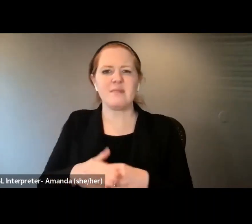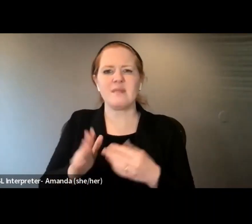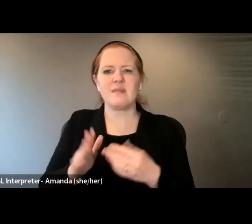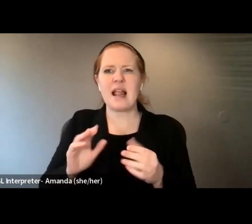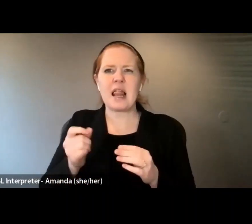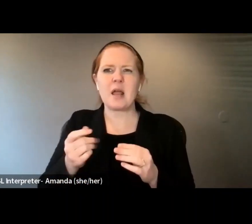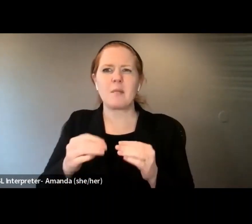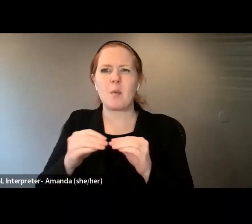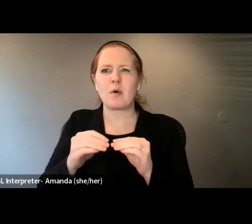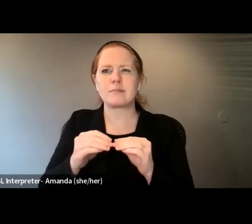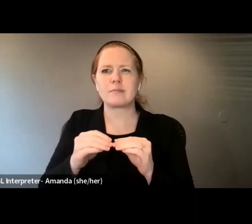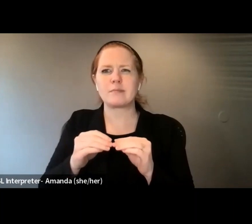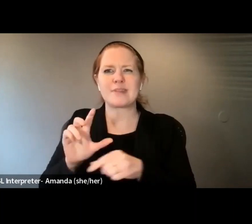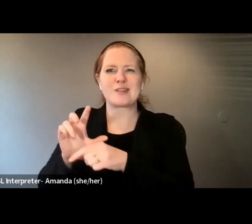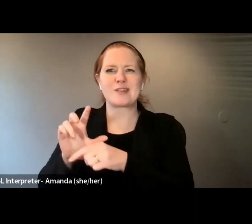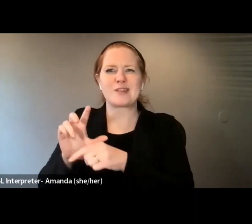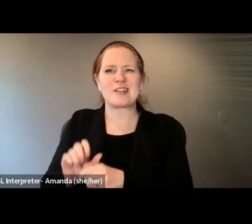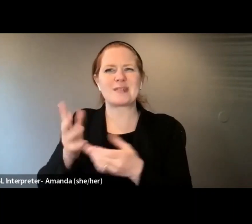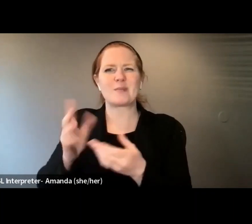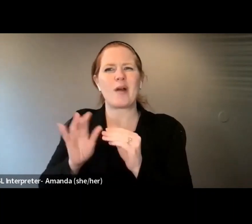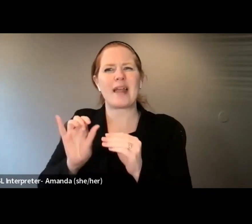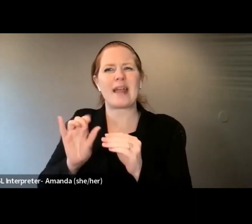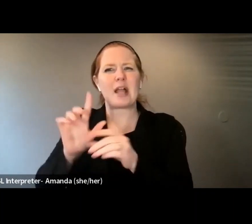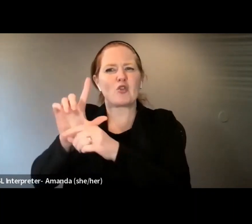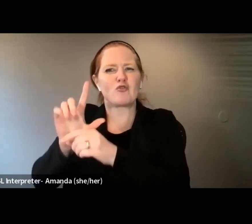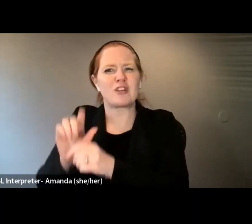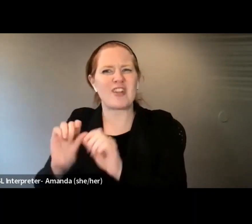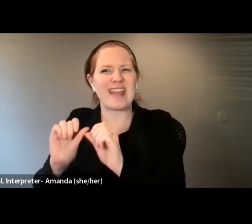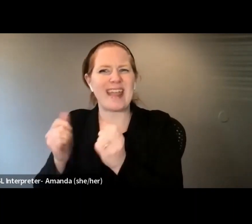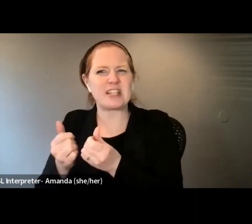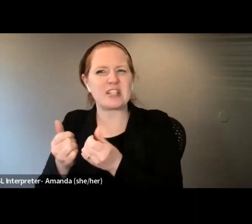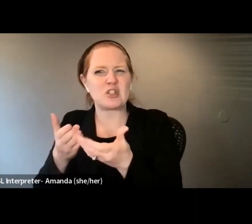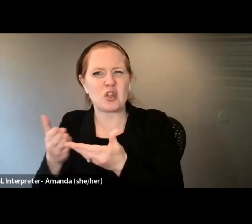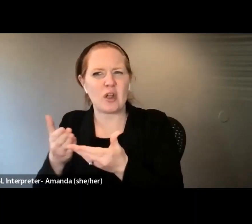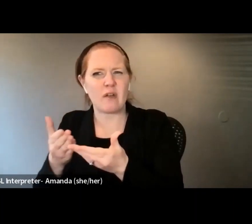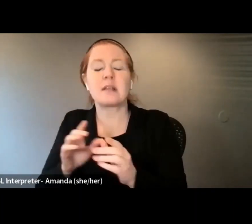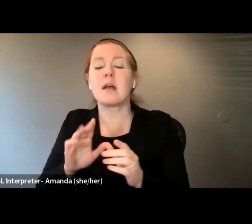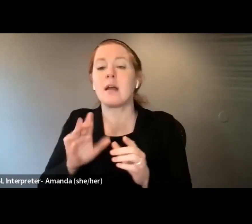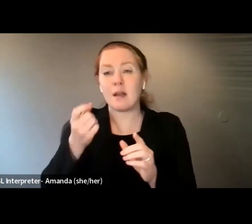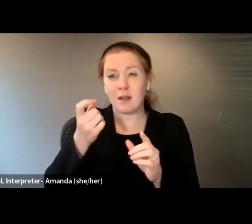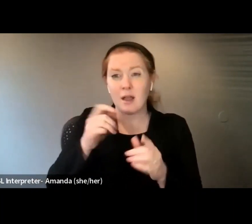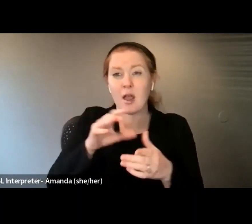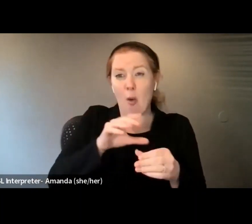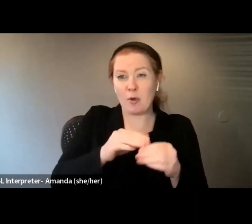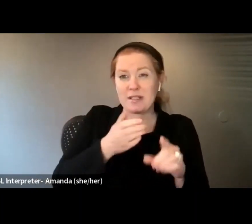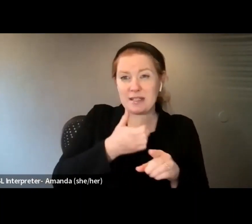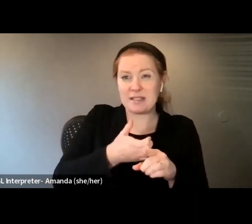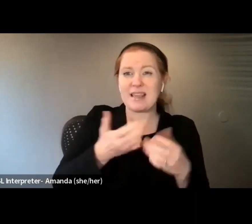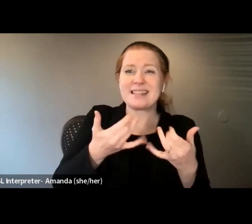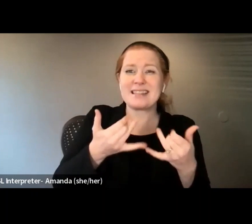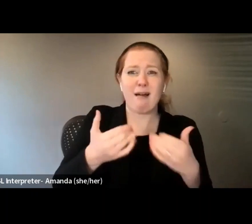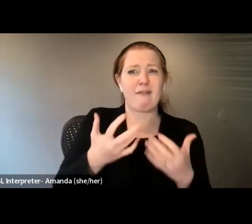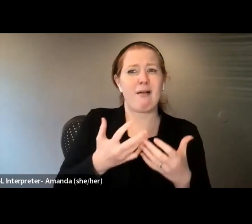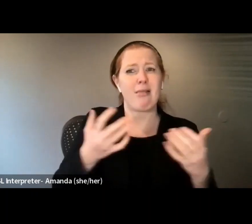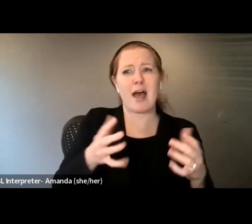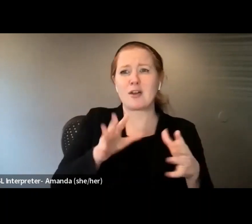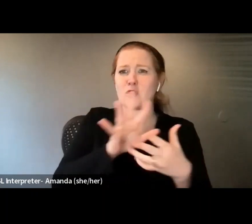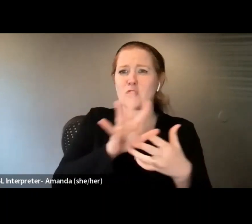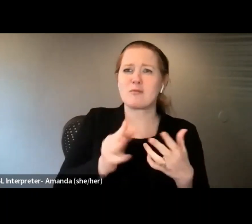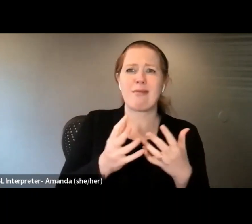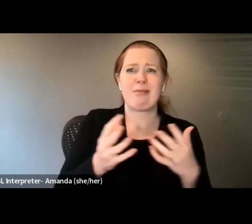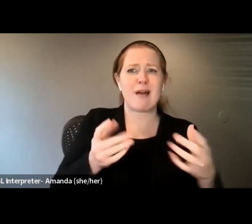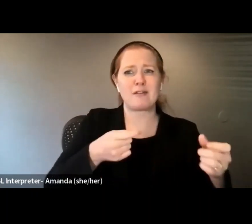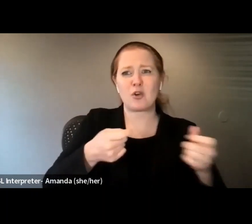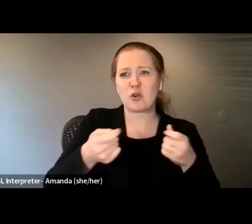to traditional agency services potentially, but there's still a lot of choice and control for participants in this model. There are also some sort of